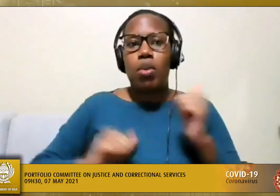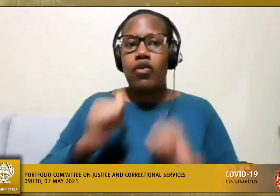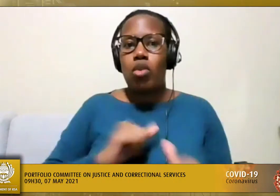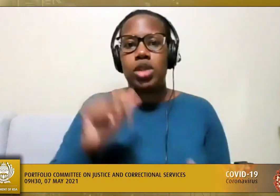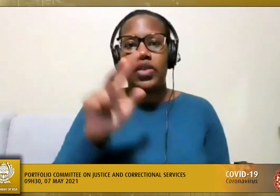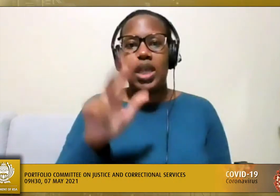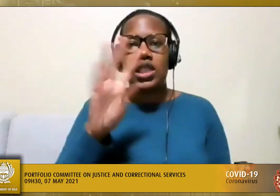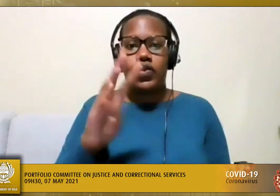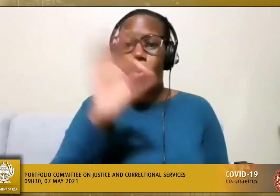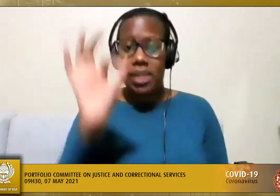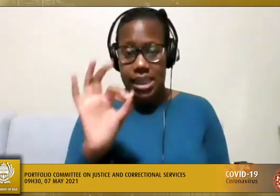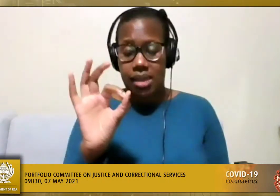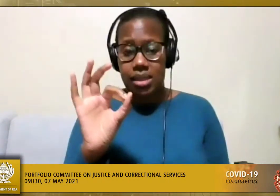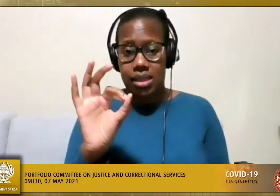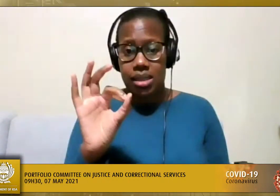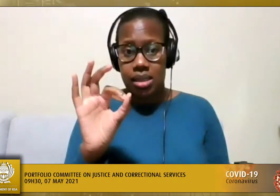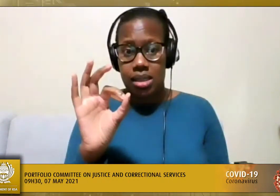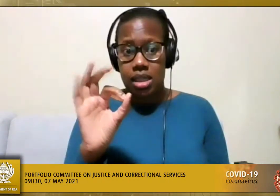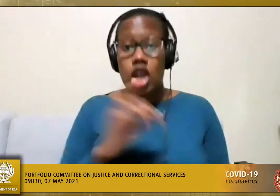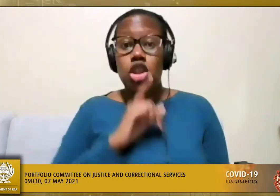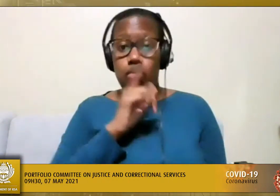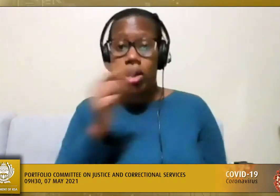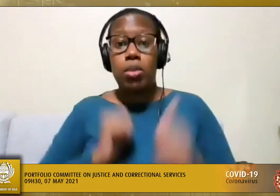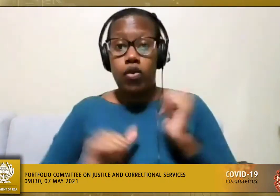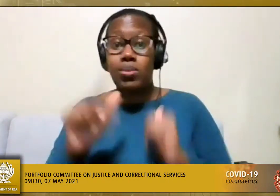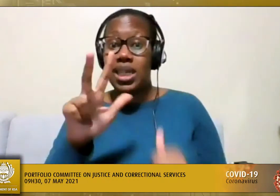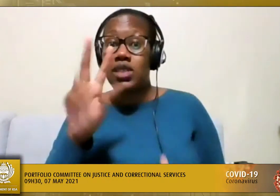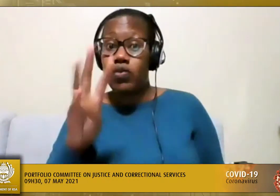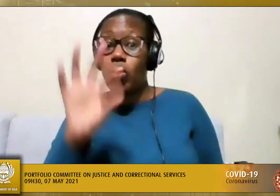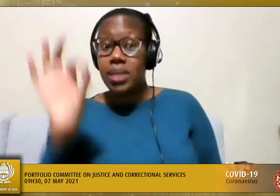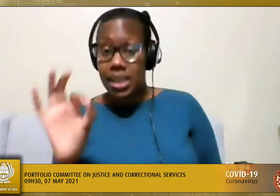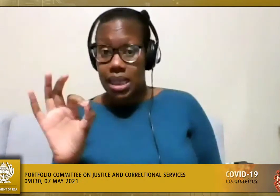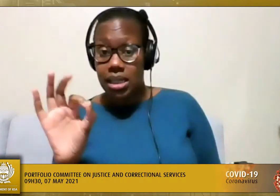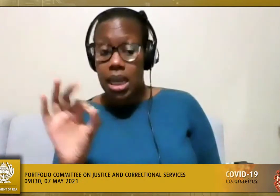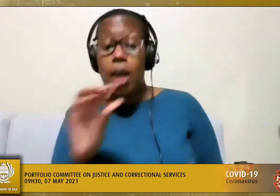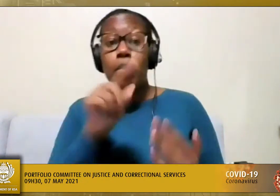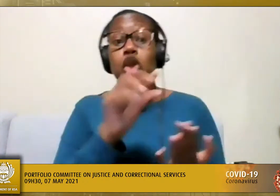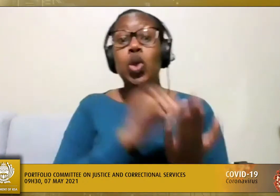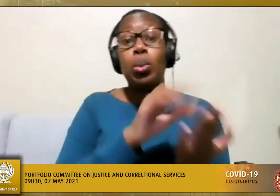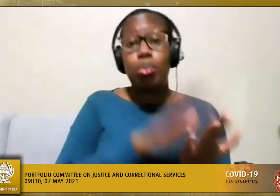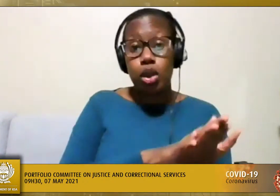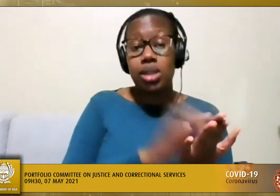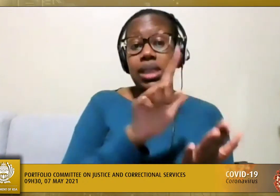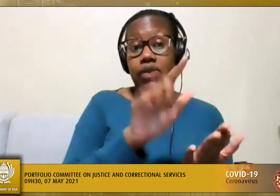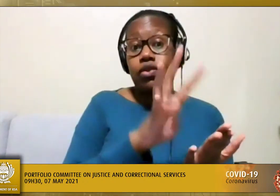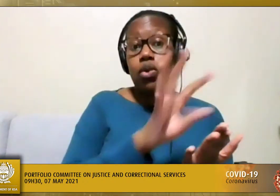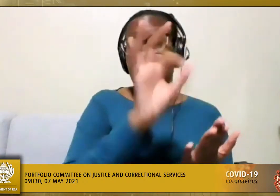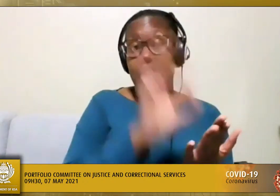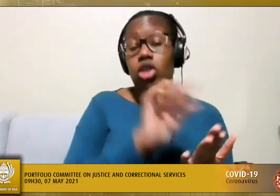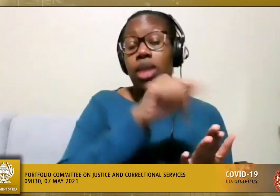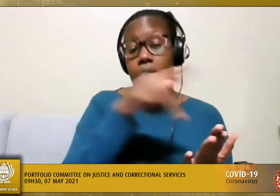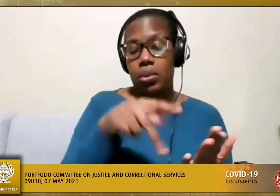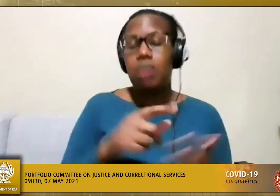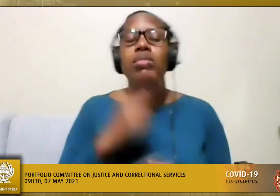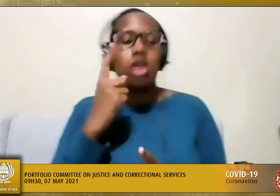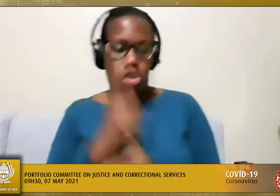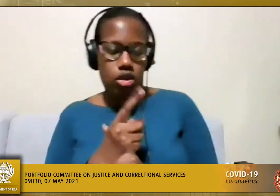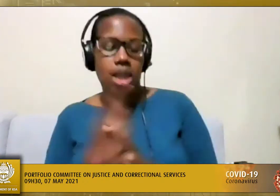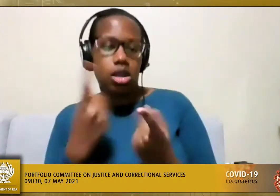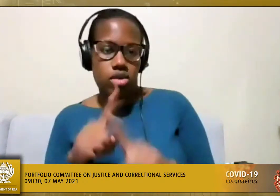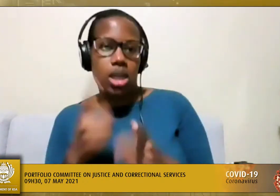the Real Performance and then you have 74 percent on the annual performance plan for it agreed agreed